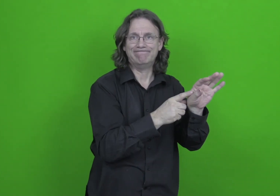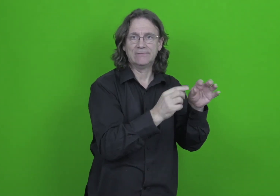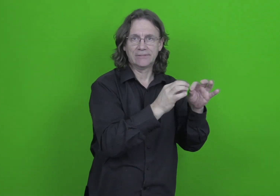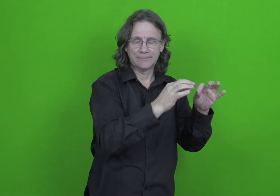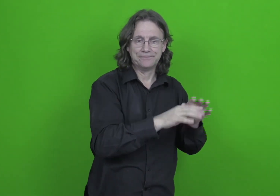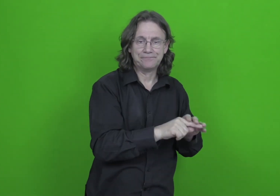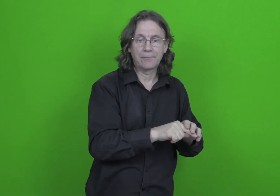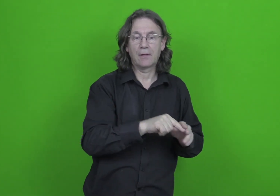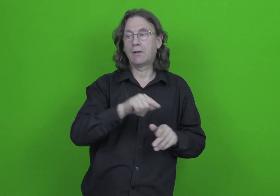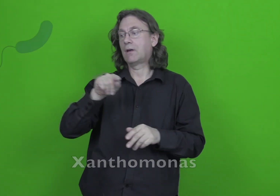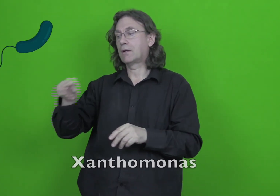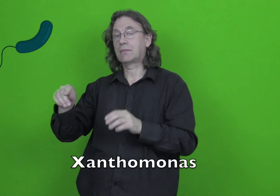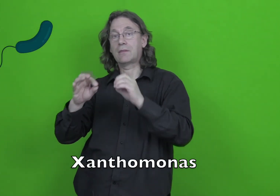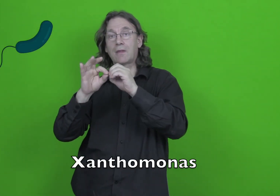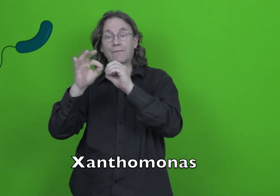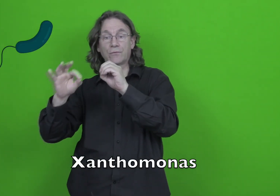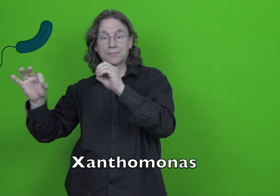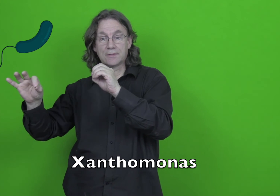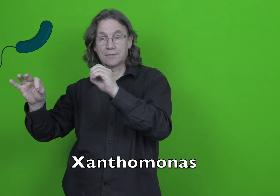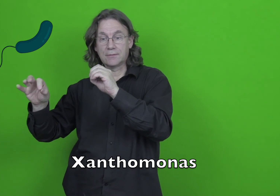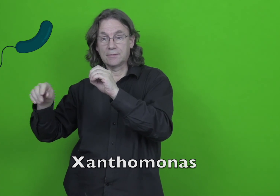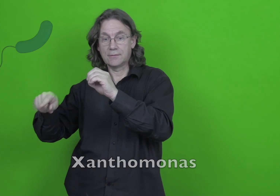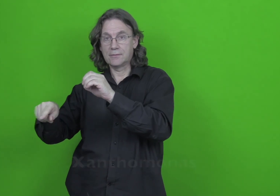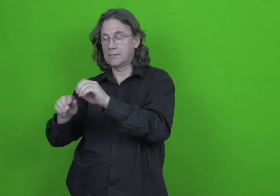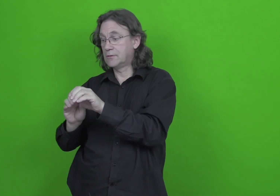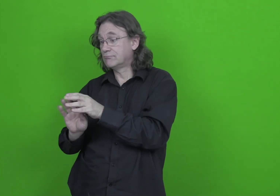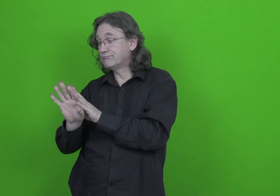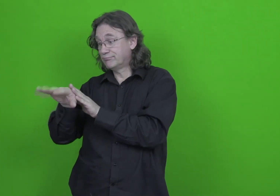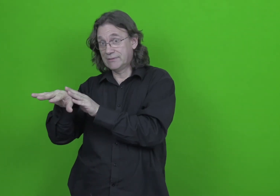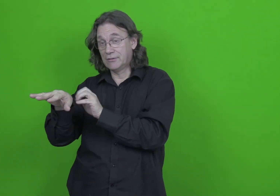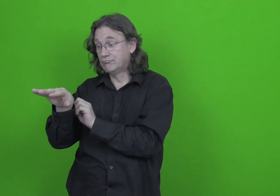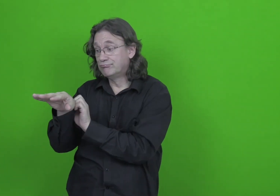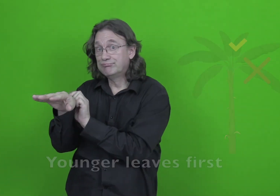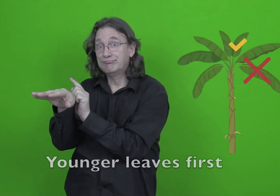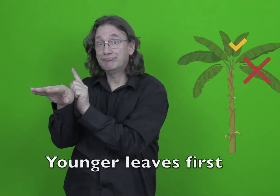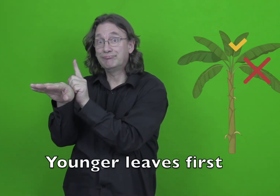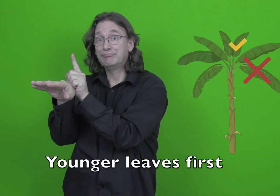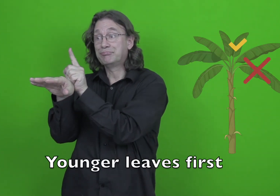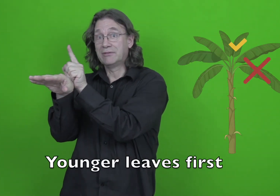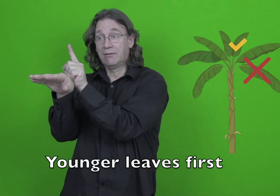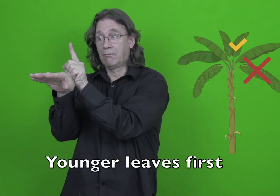However, with Xanthomonas, it's the new leaf growth that is affected